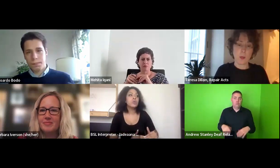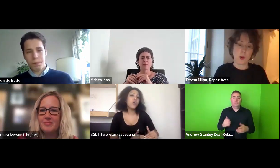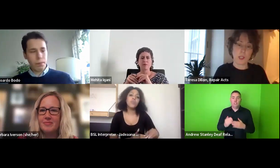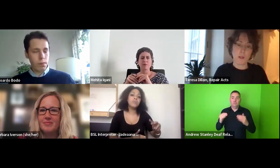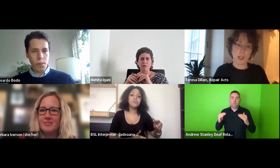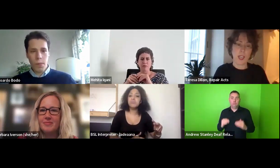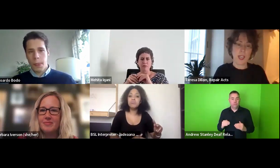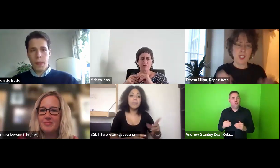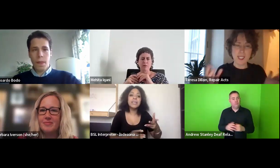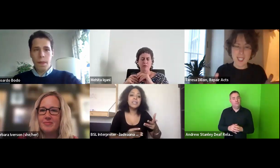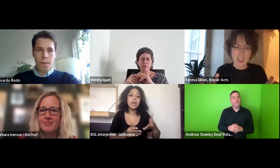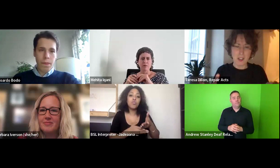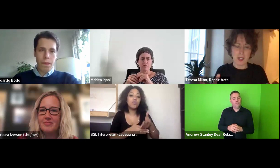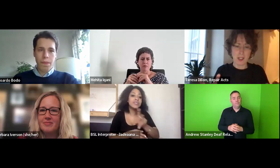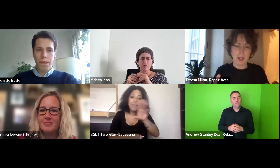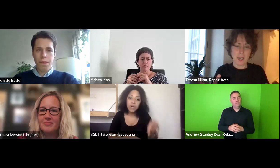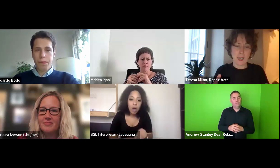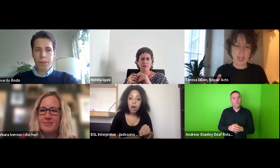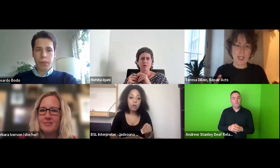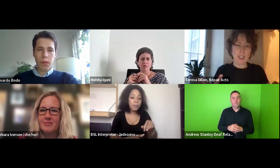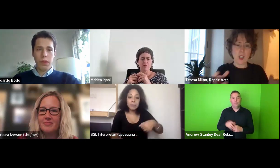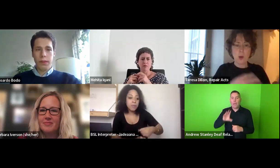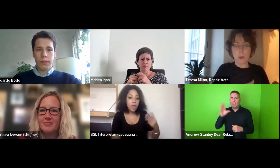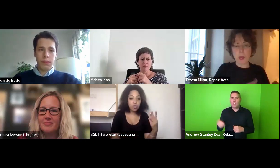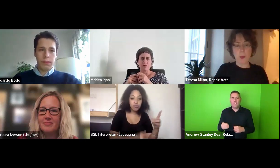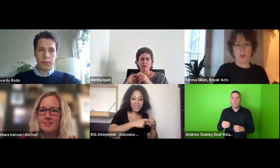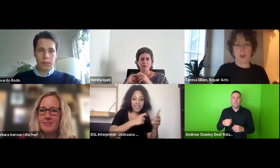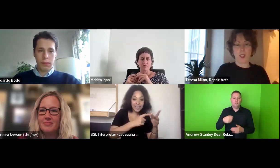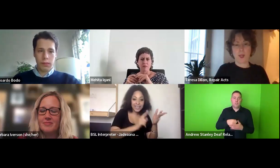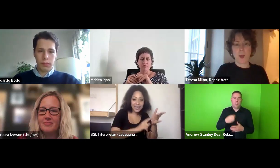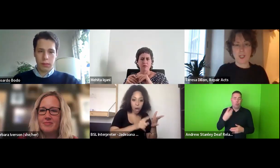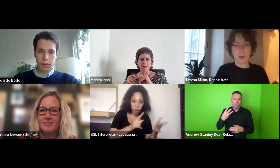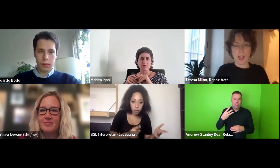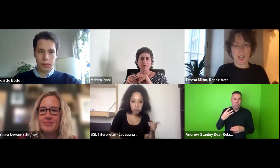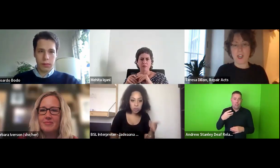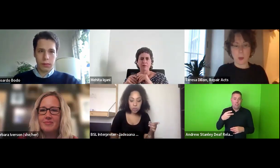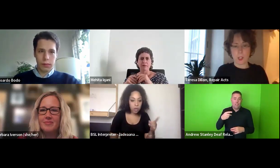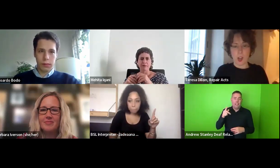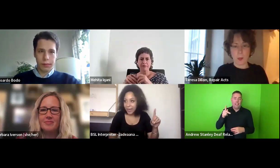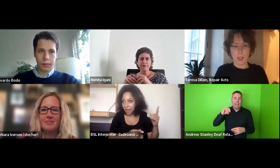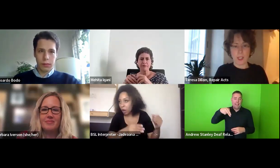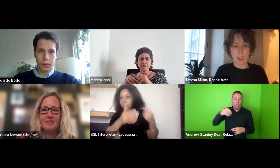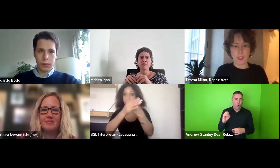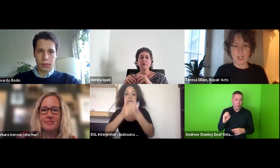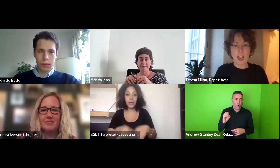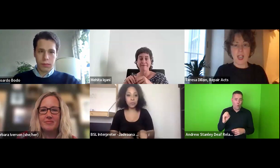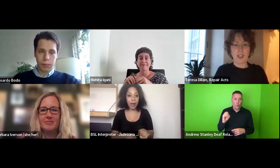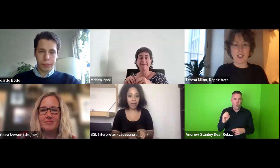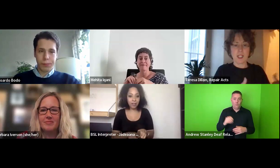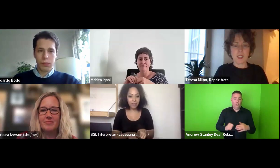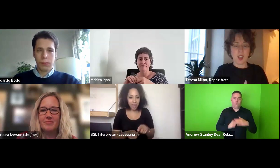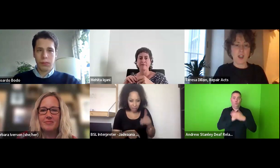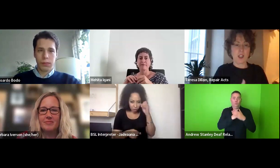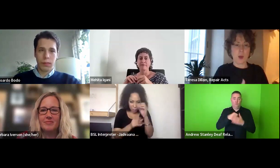for example, across Africa. So that's staggering, really. Yet who are the people that are doing that cleanup job, in a sense?